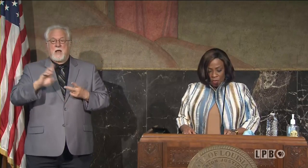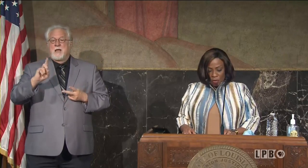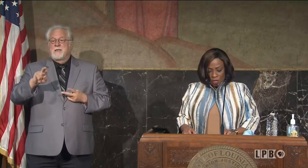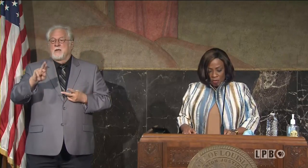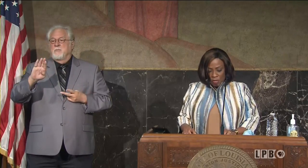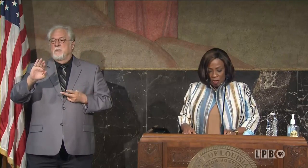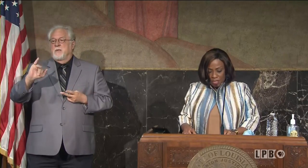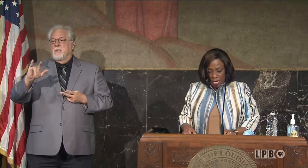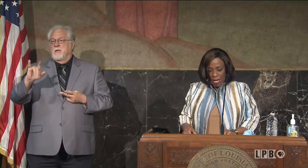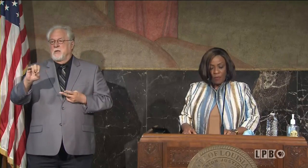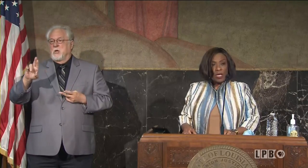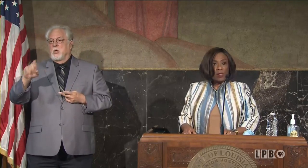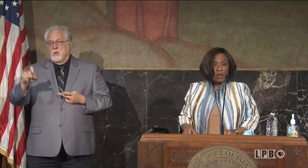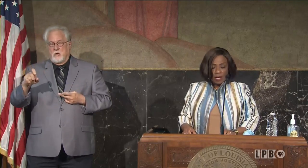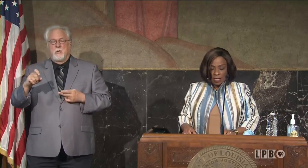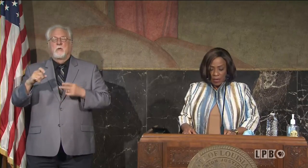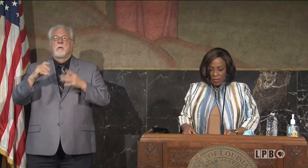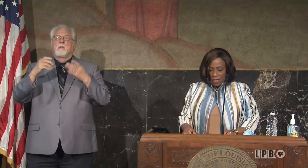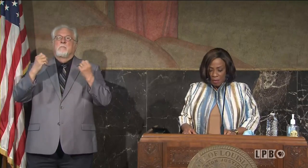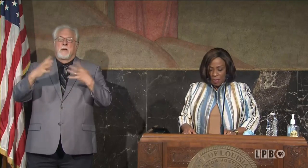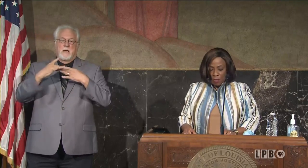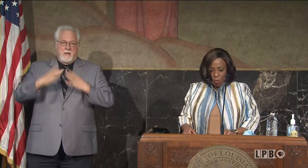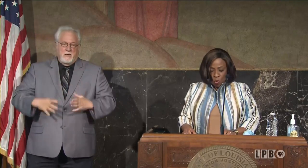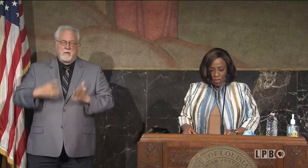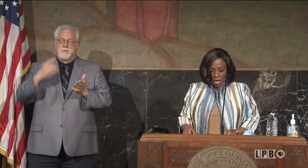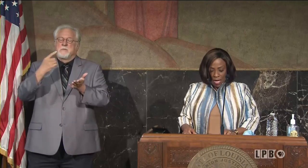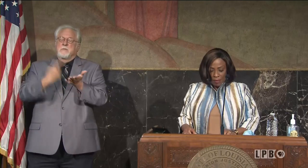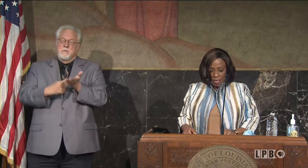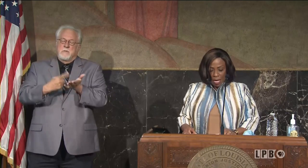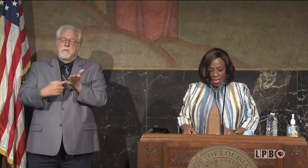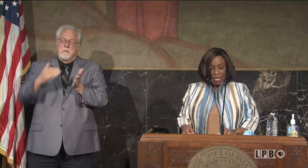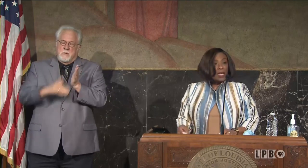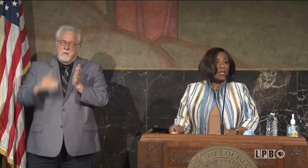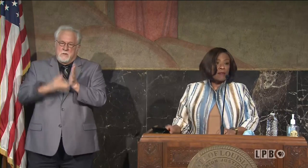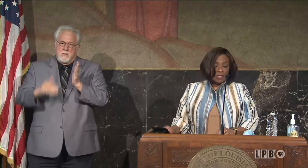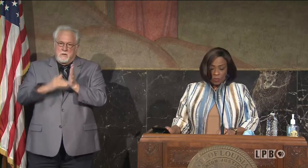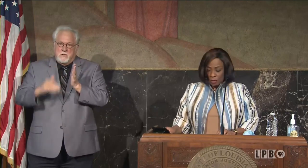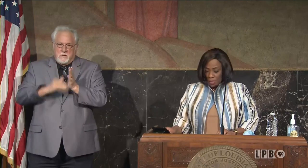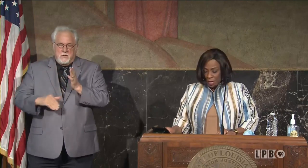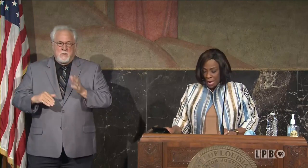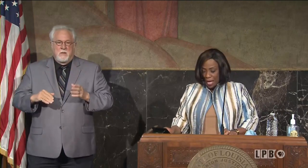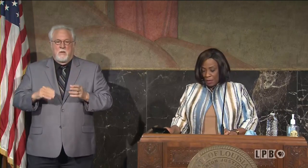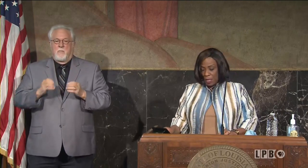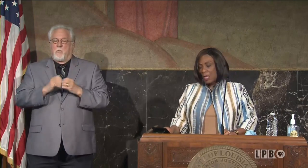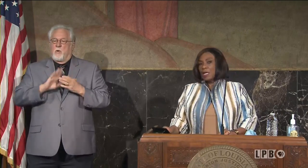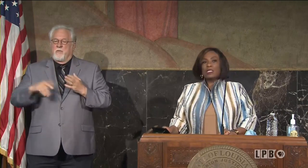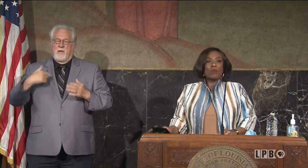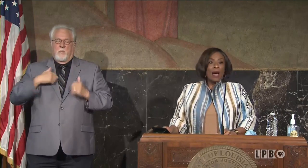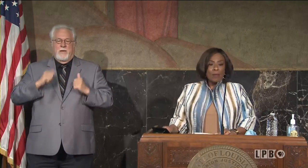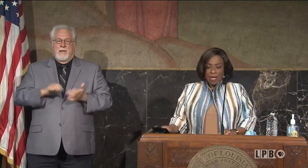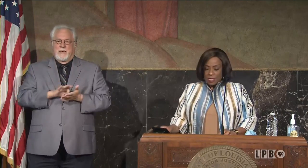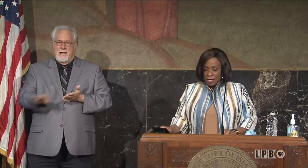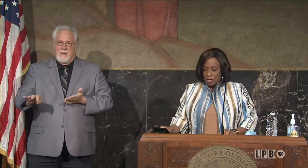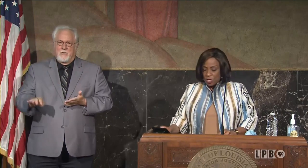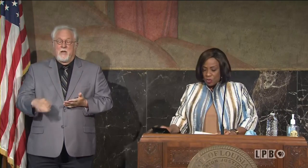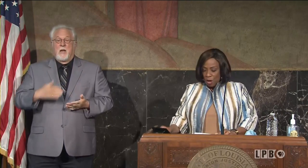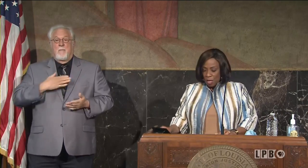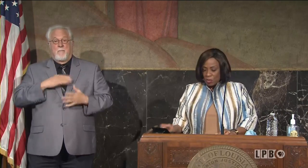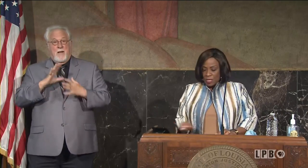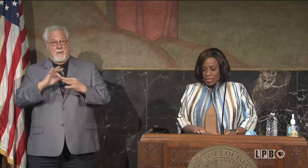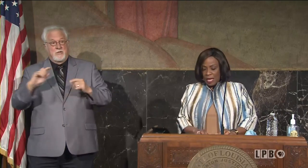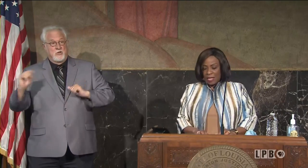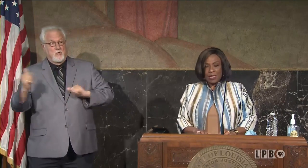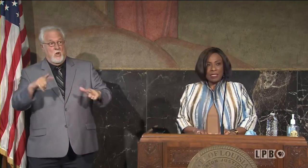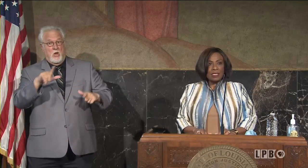countless other leaders in our state have reiterated this statement more times than any of us really can count. And so my message to